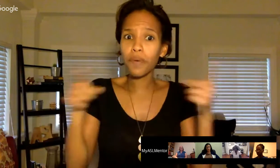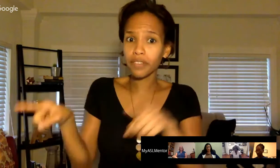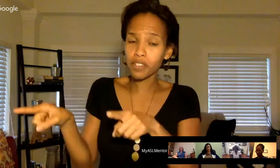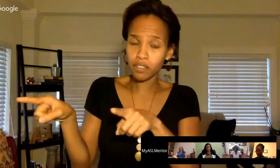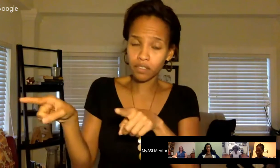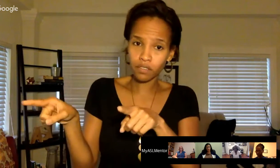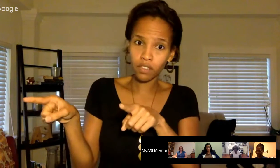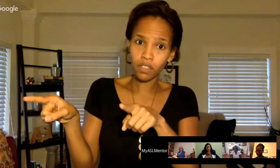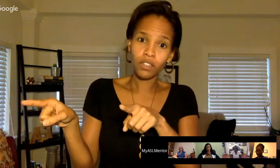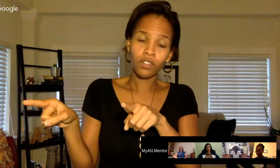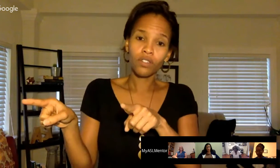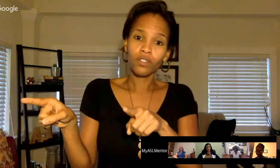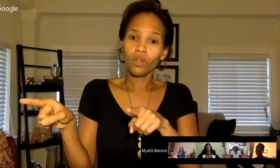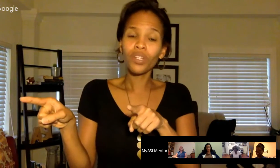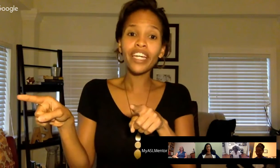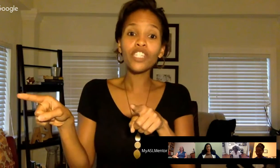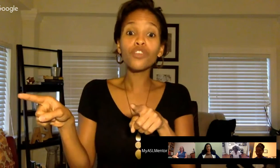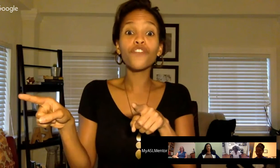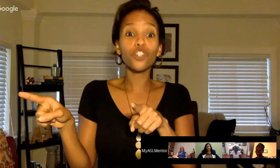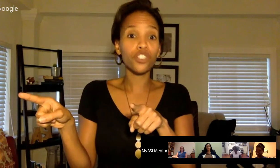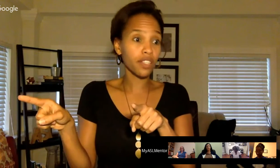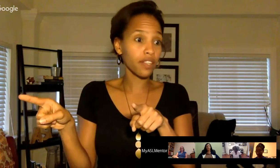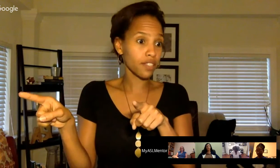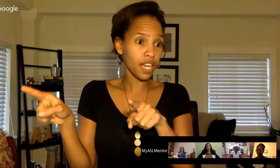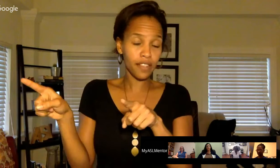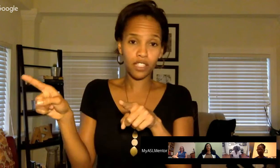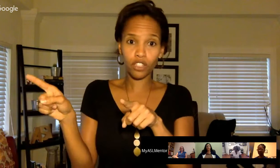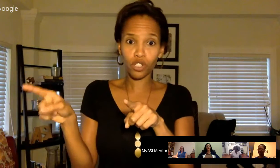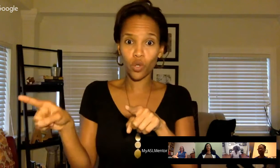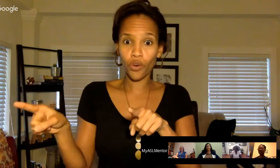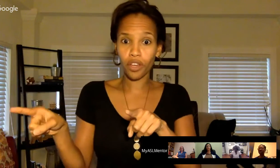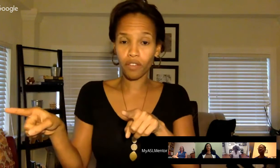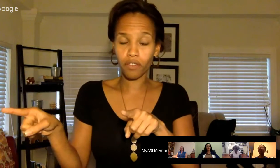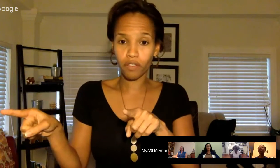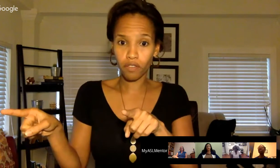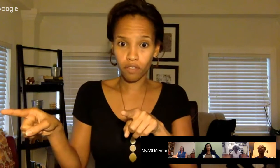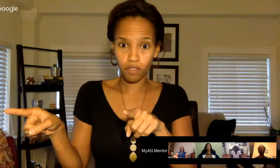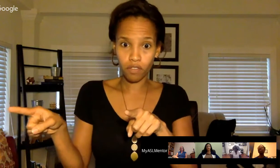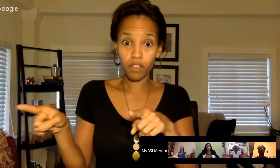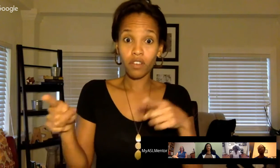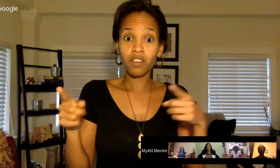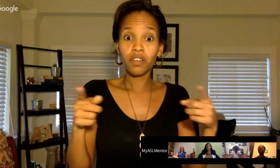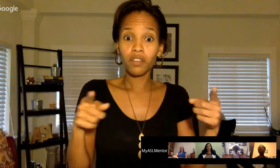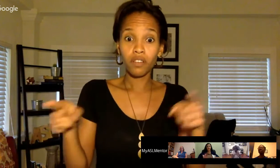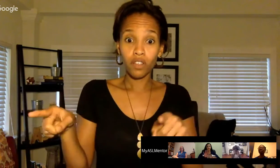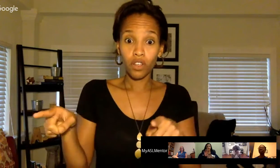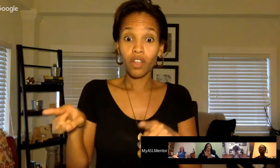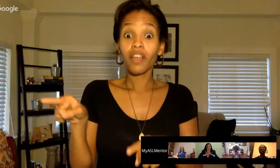What's happened? What did they do first in this little story?